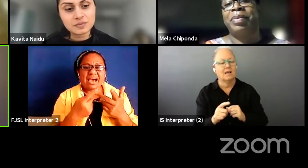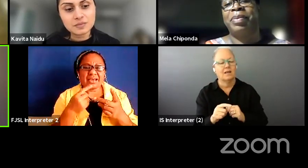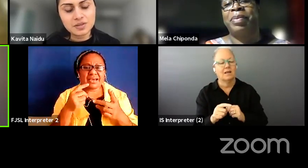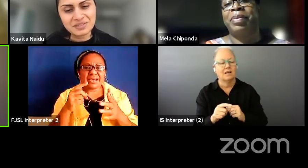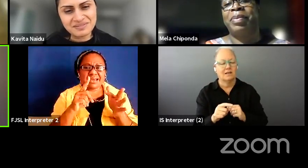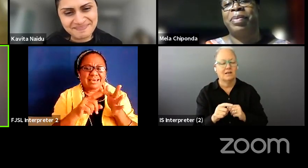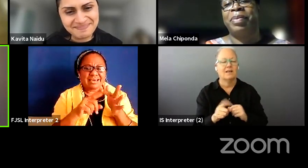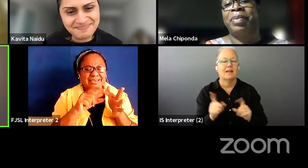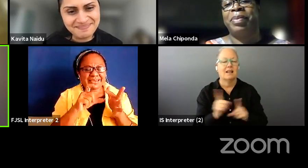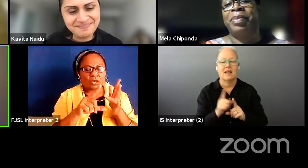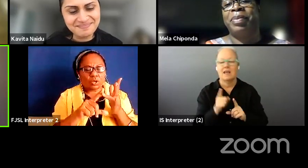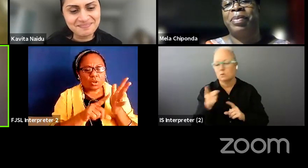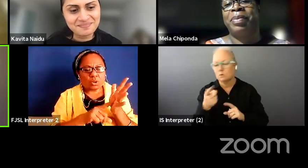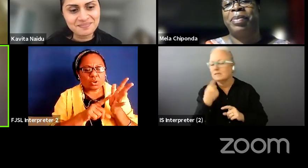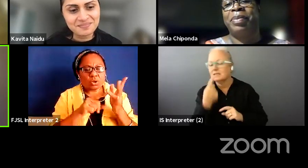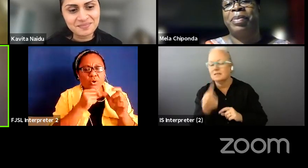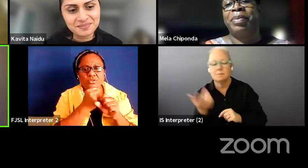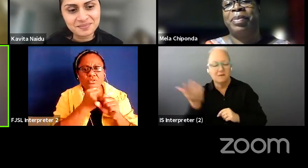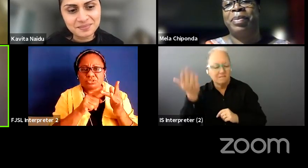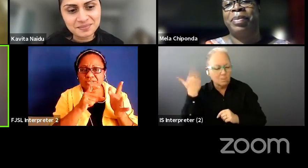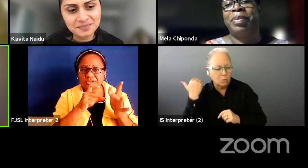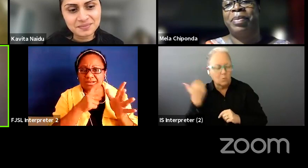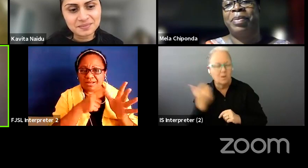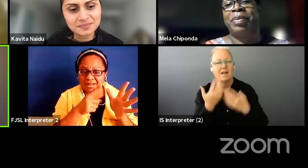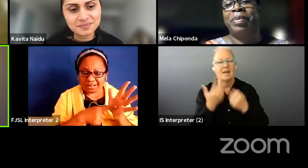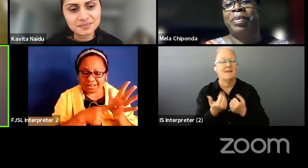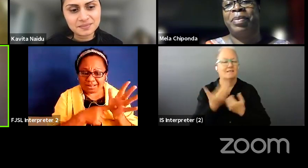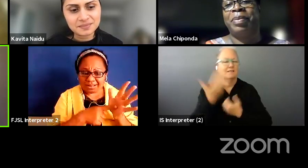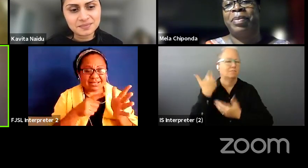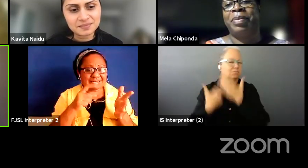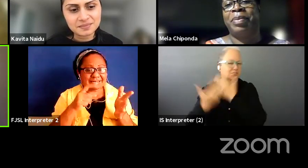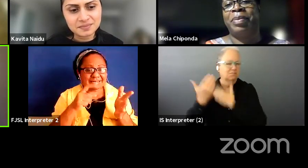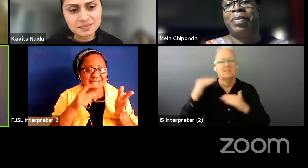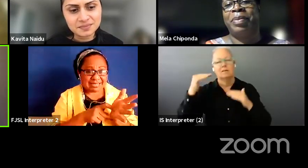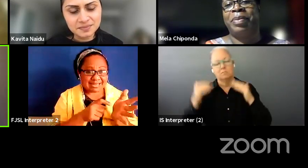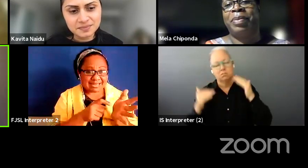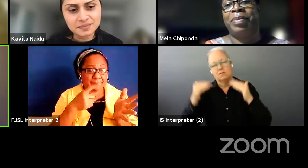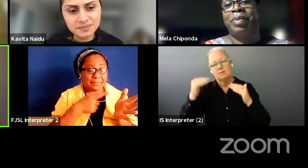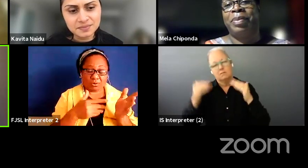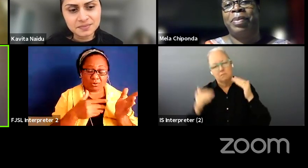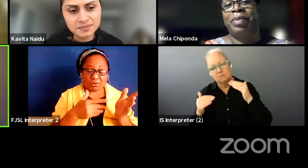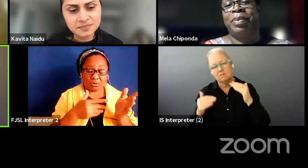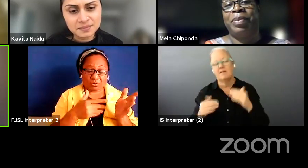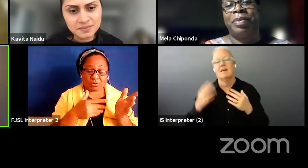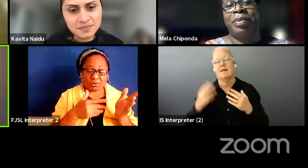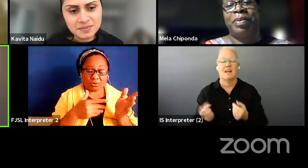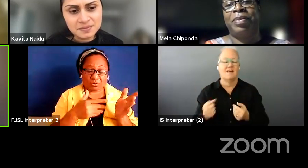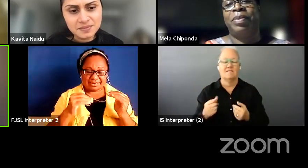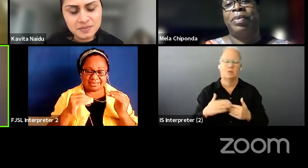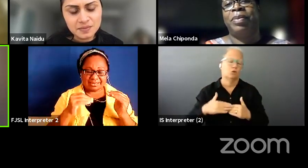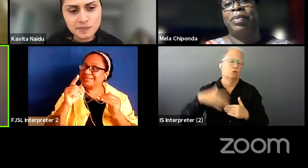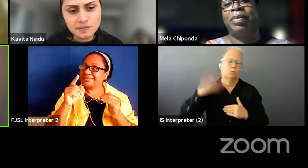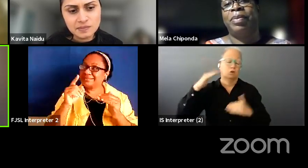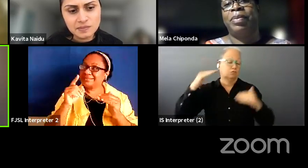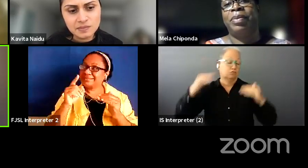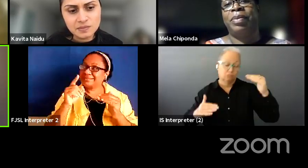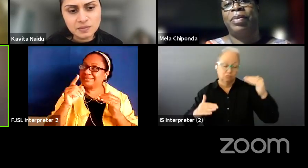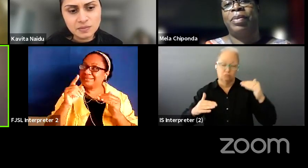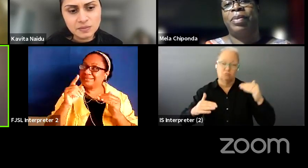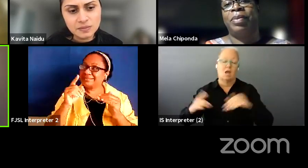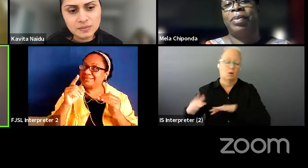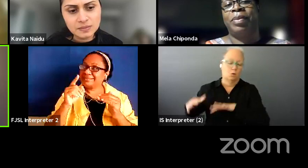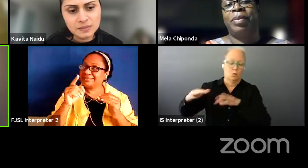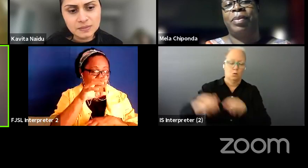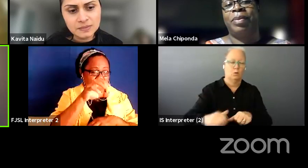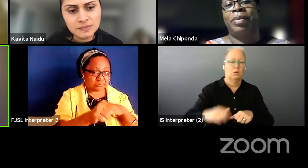it, that is rooted in historical inequalities and colonialism and injustices. Then secondly, the addressing of the crisis